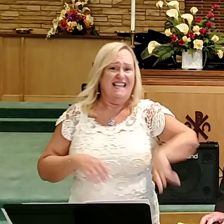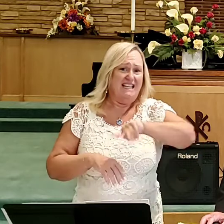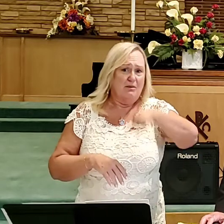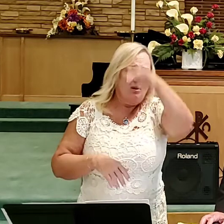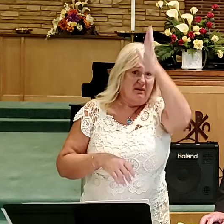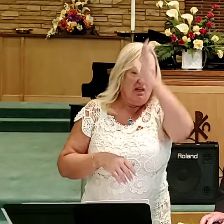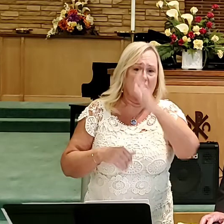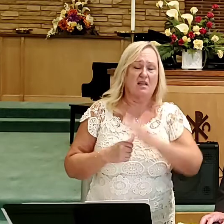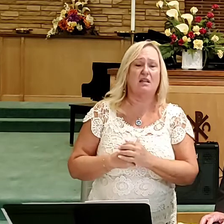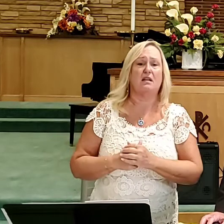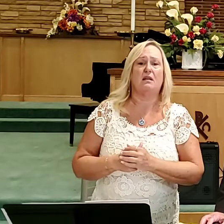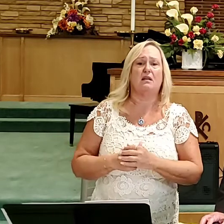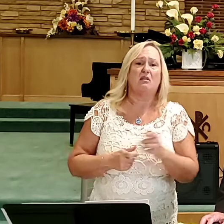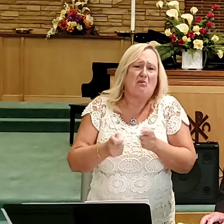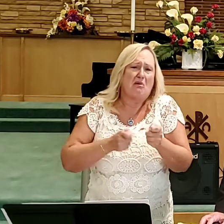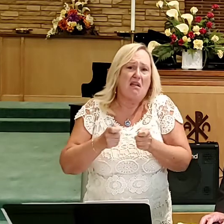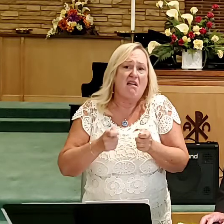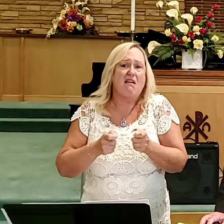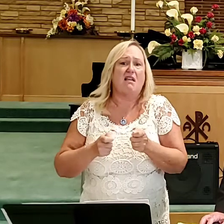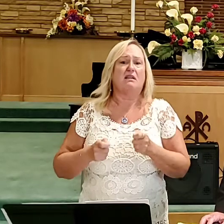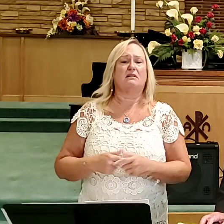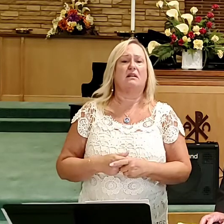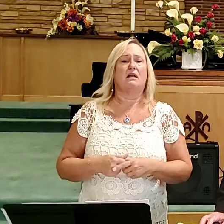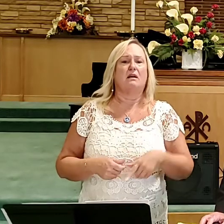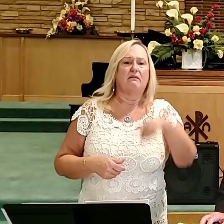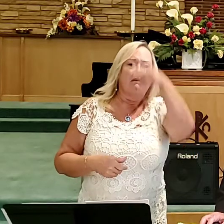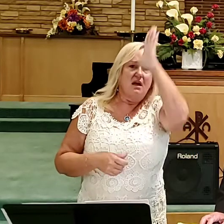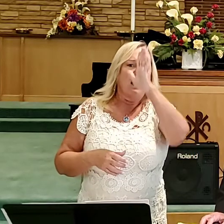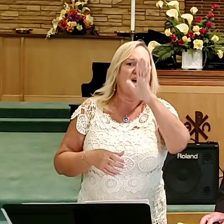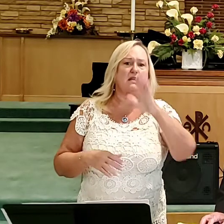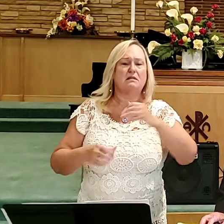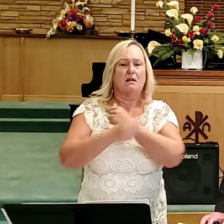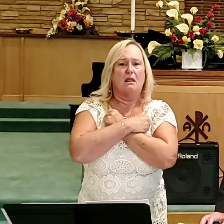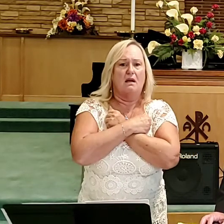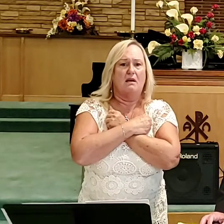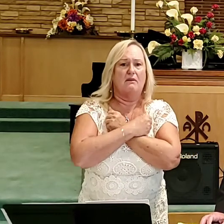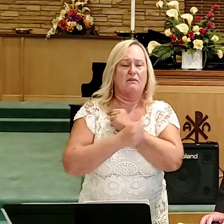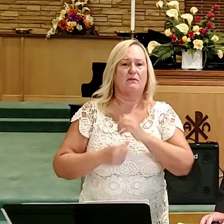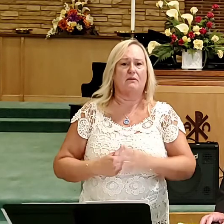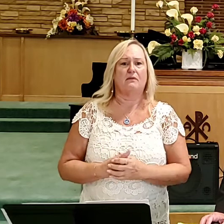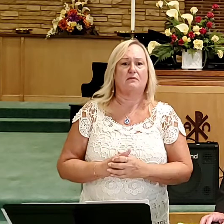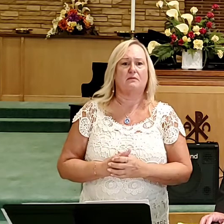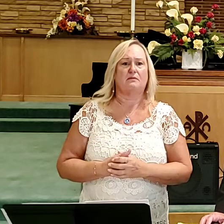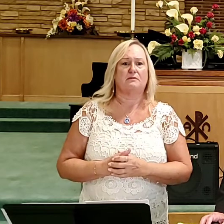God, the reign of God's love?